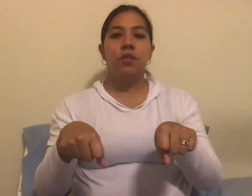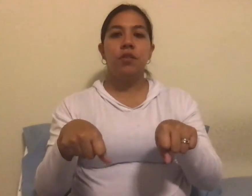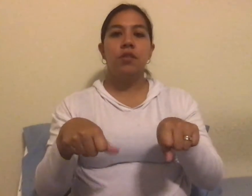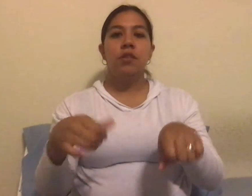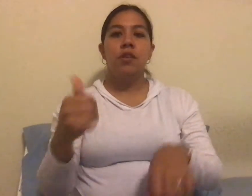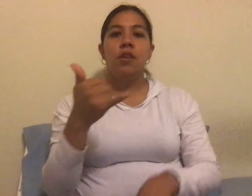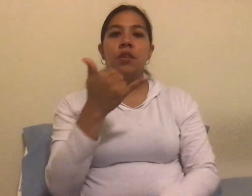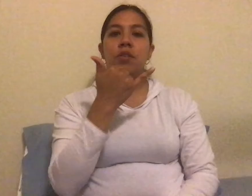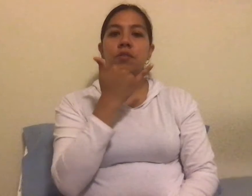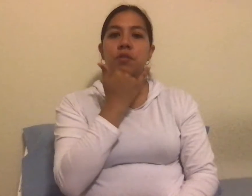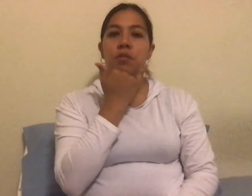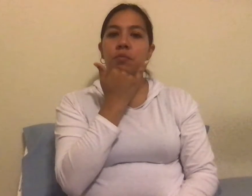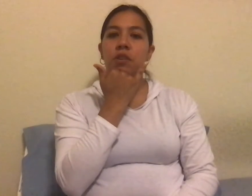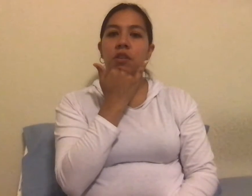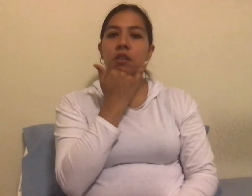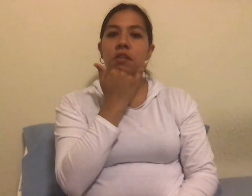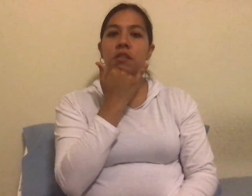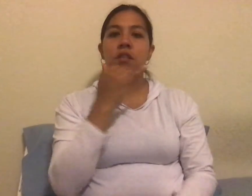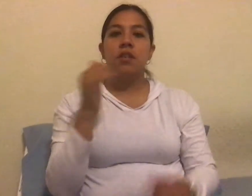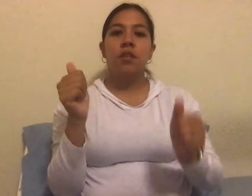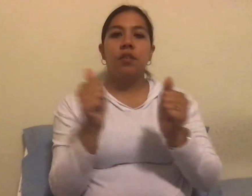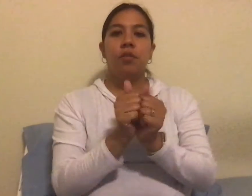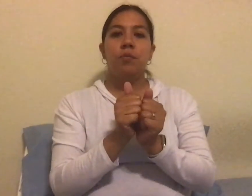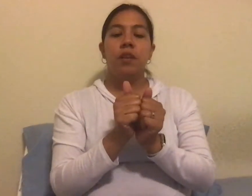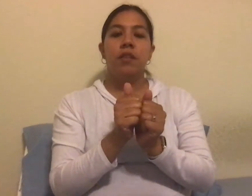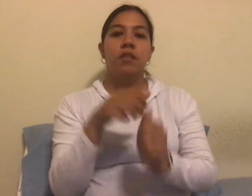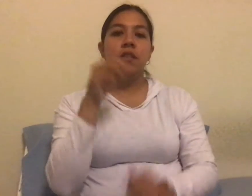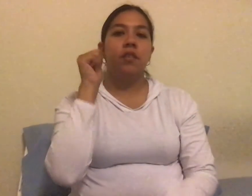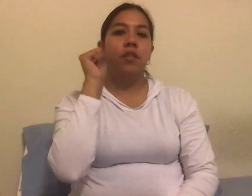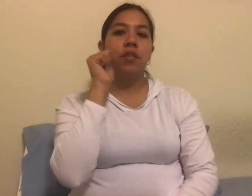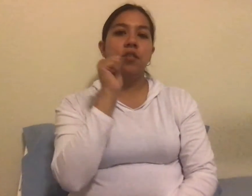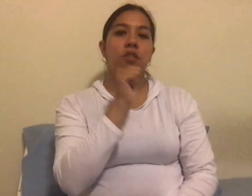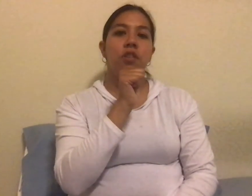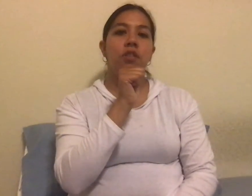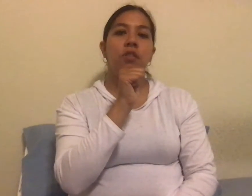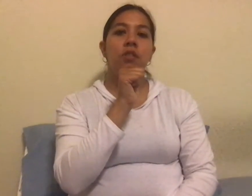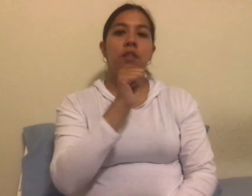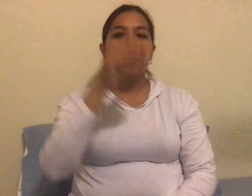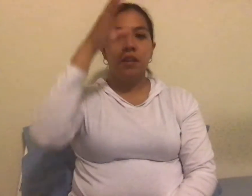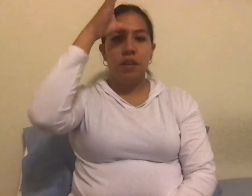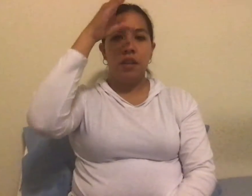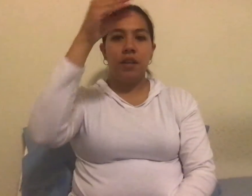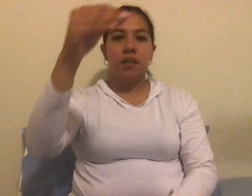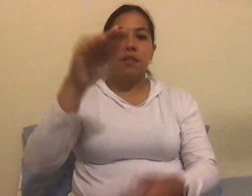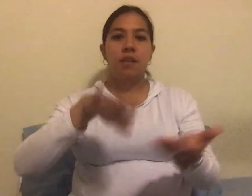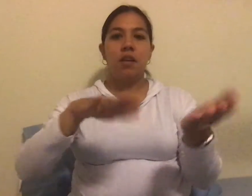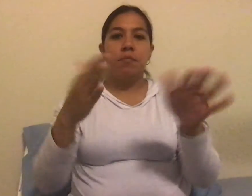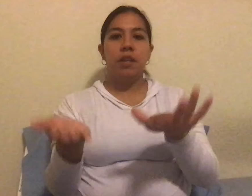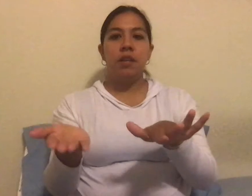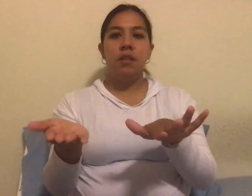could go so wrong with a girl and a zombie?